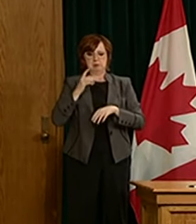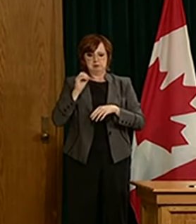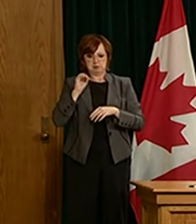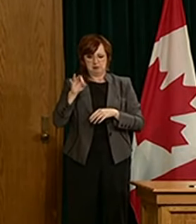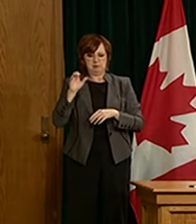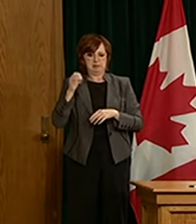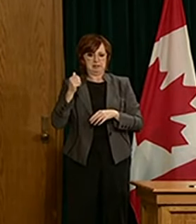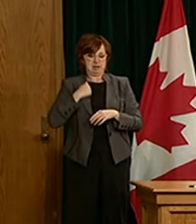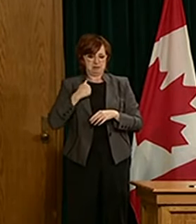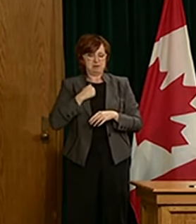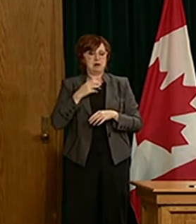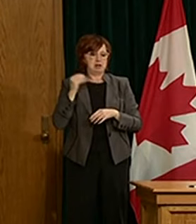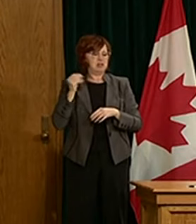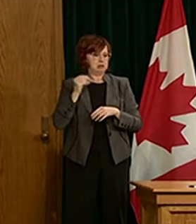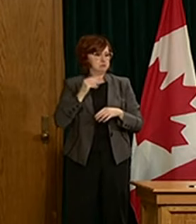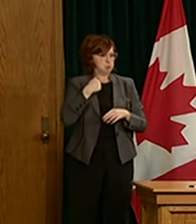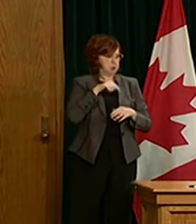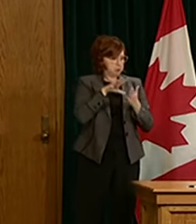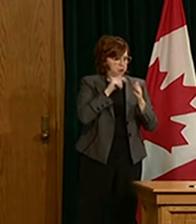slide.